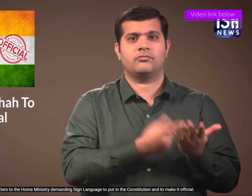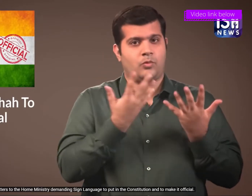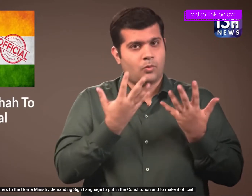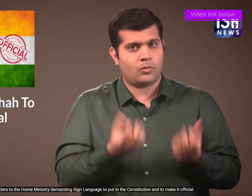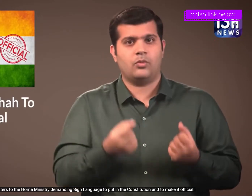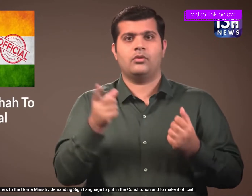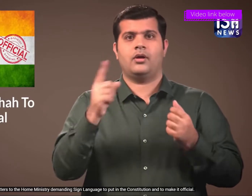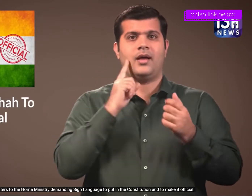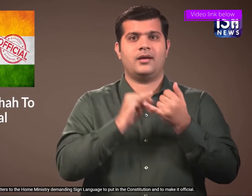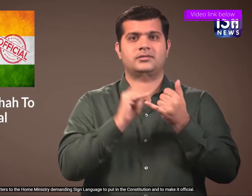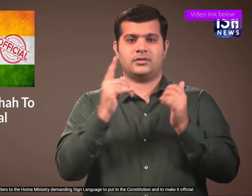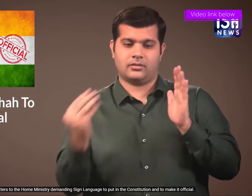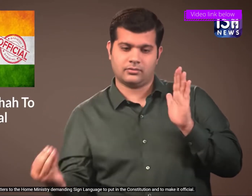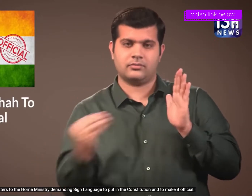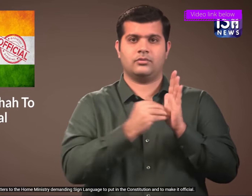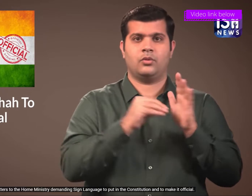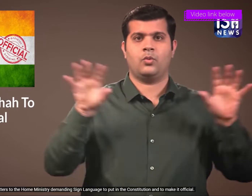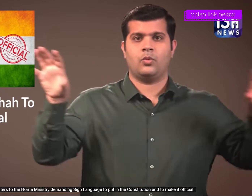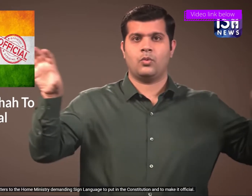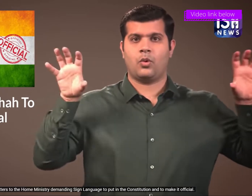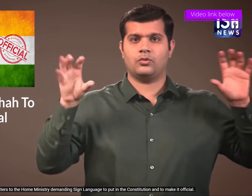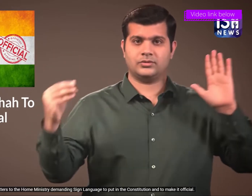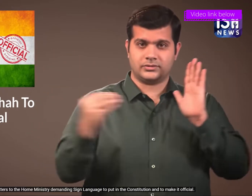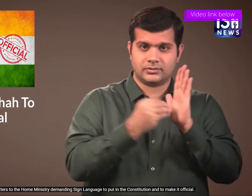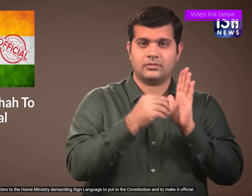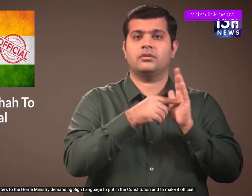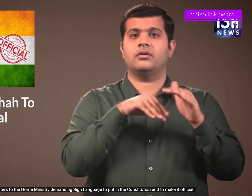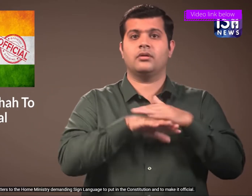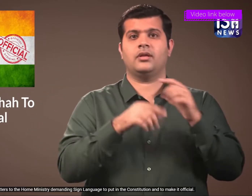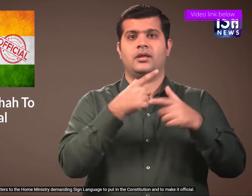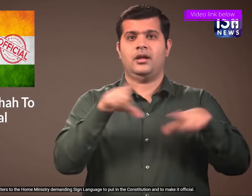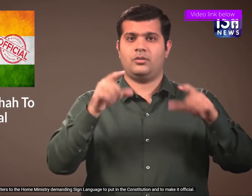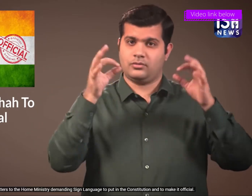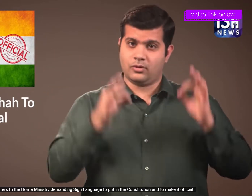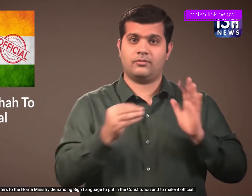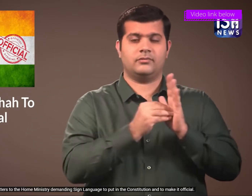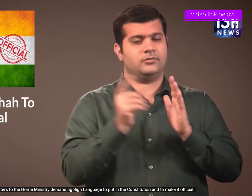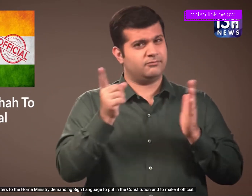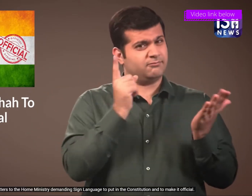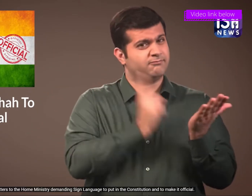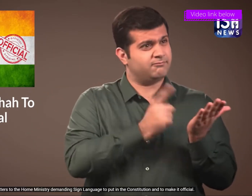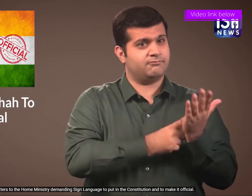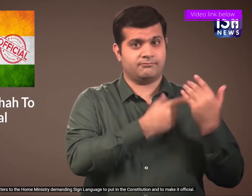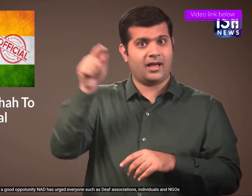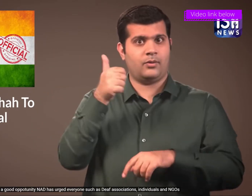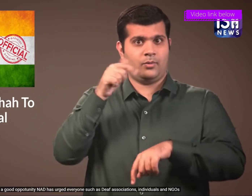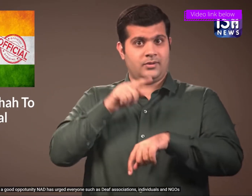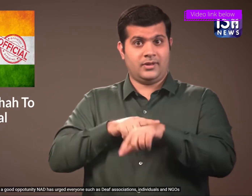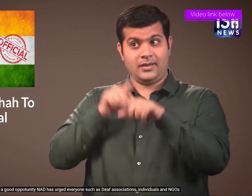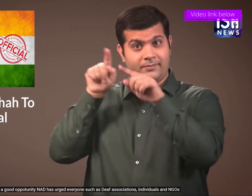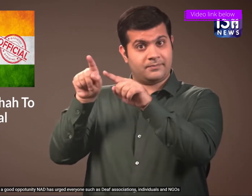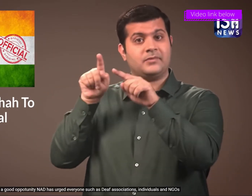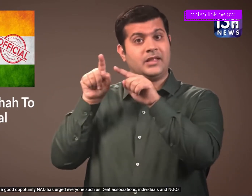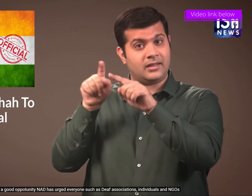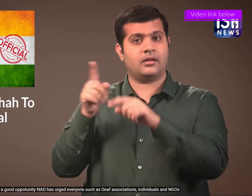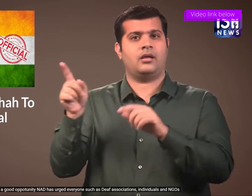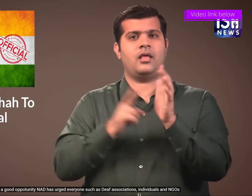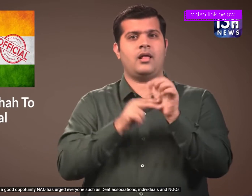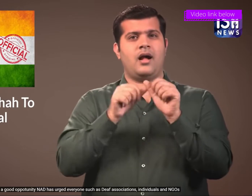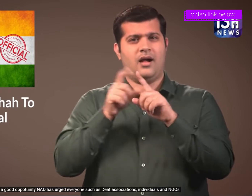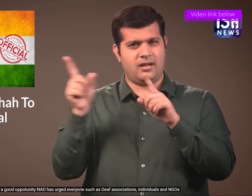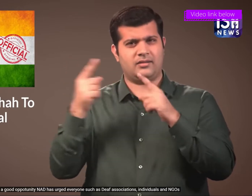demanding sign language to put in the constitution and to make it official. Since this is a